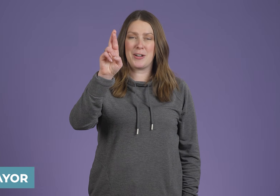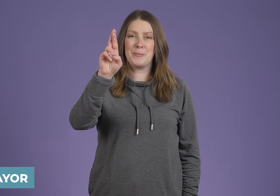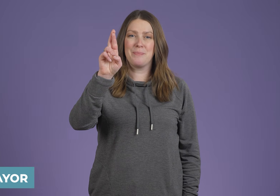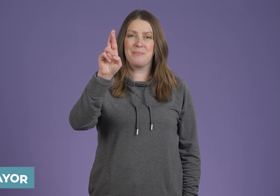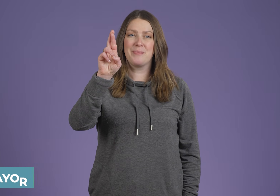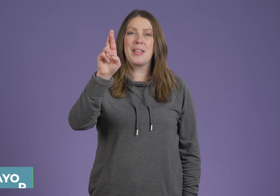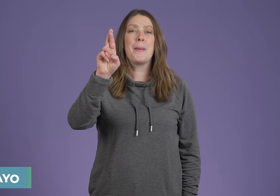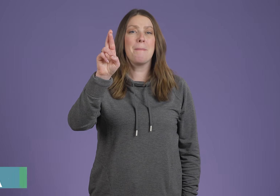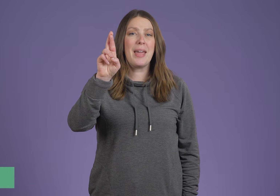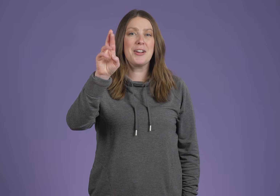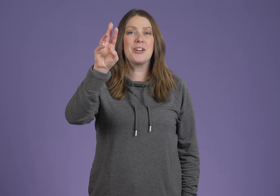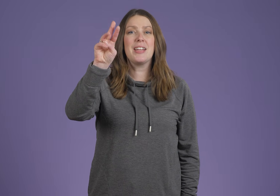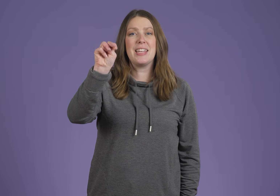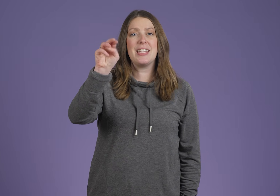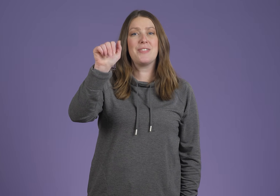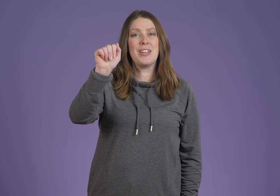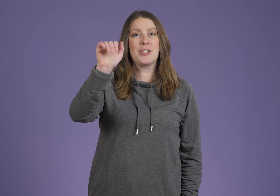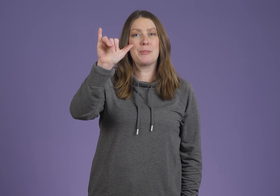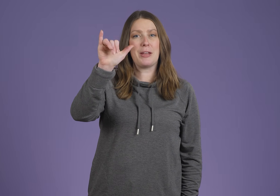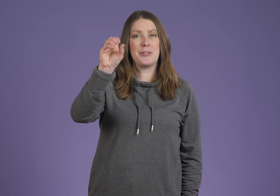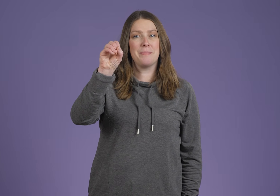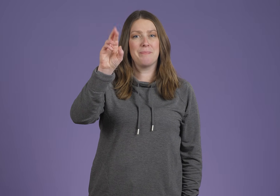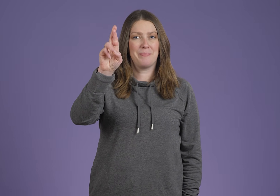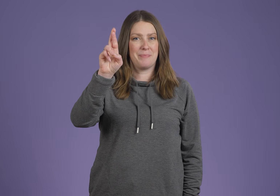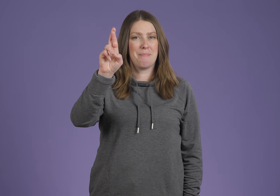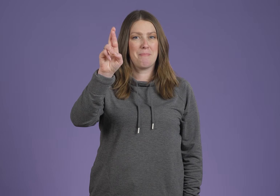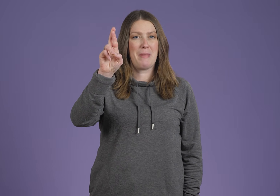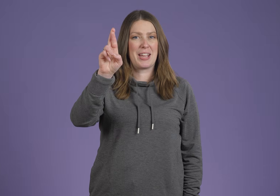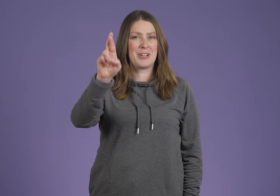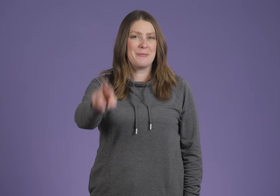mayor. Mayor is fingerspelled. Mayor.